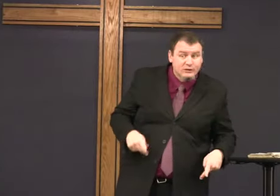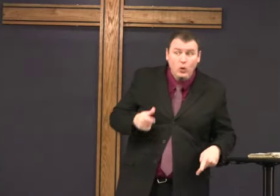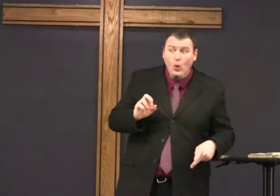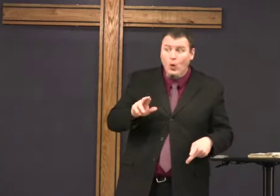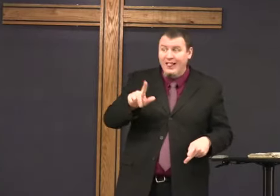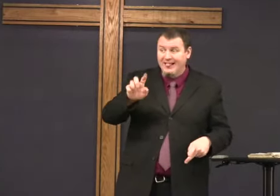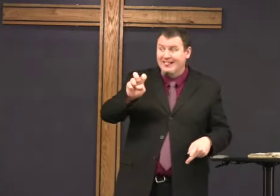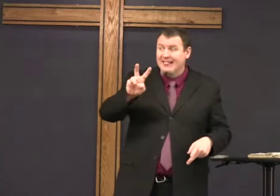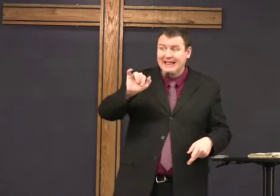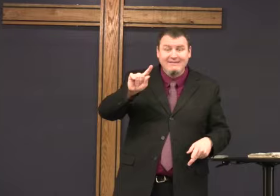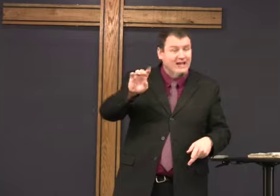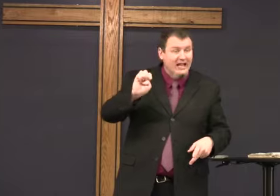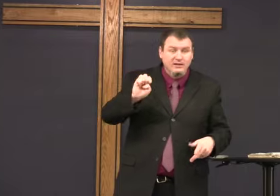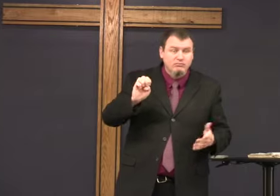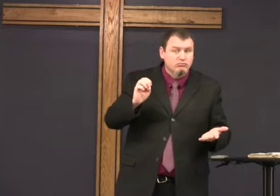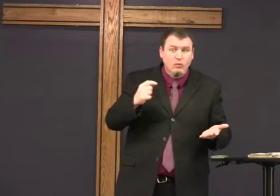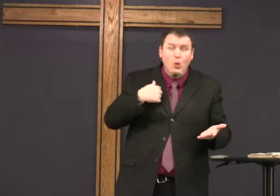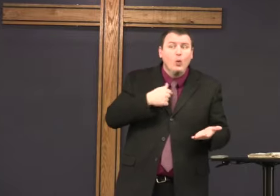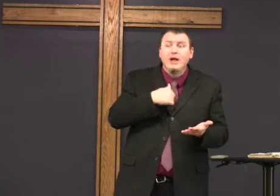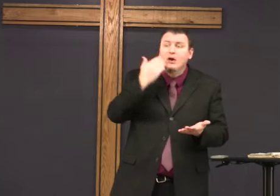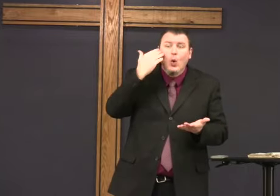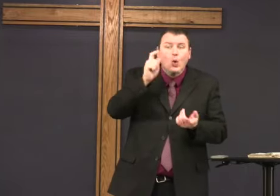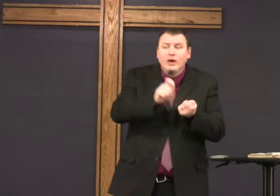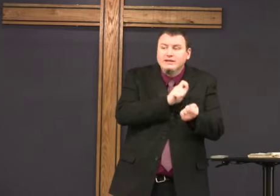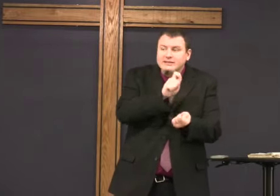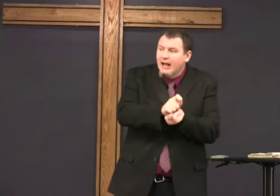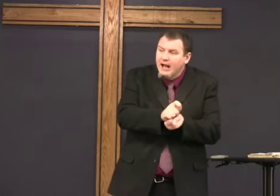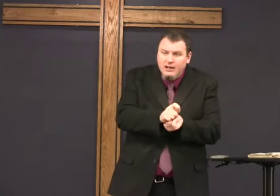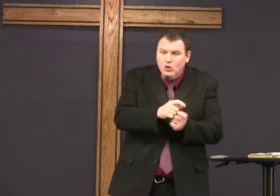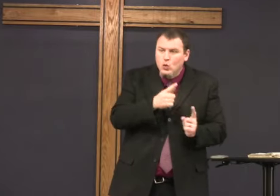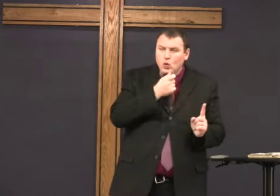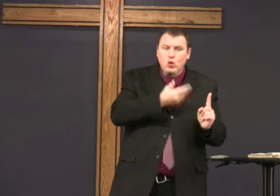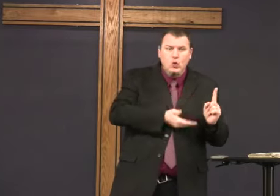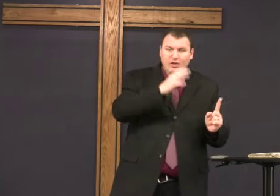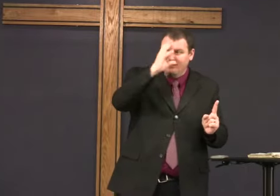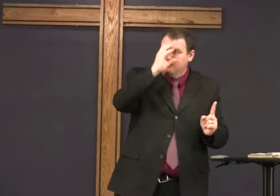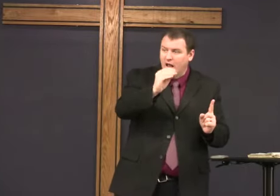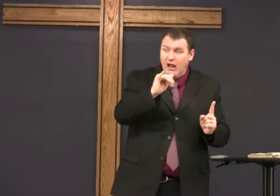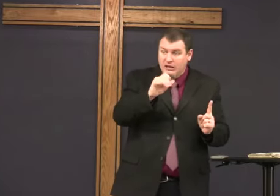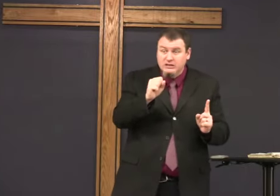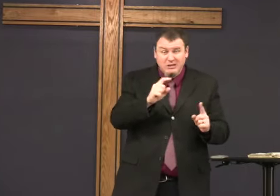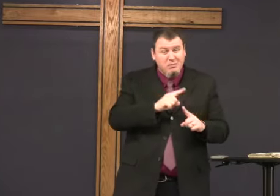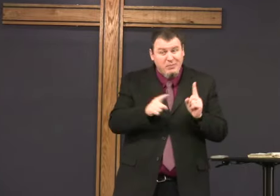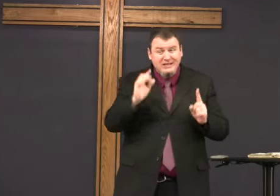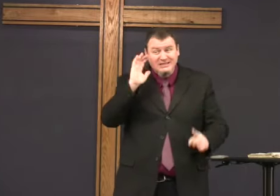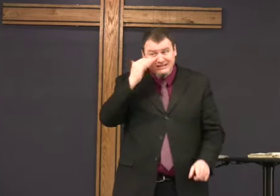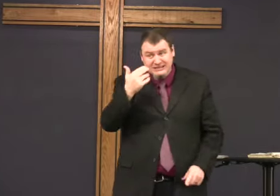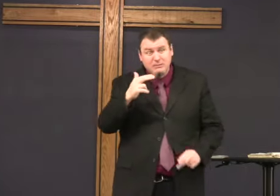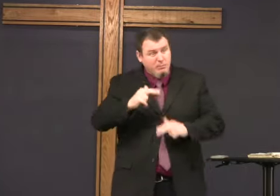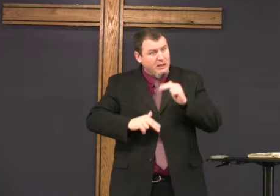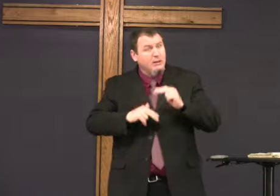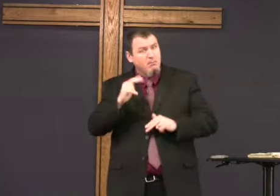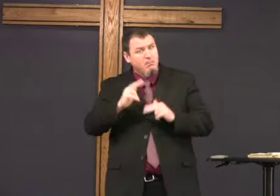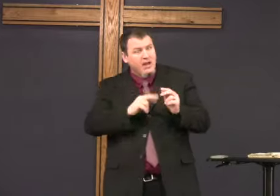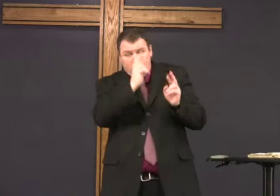Worked as a priest or a Levite. We don't know this means as far as describing it,